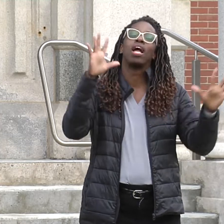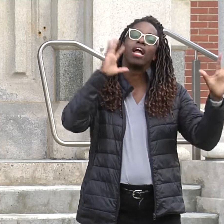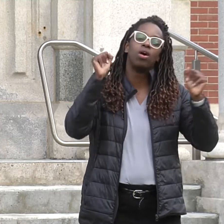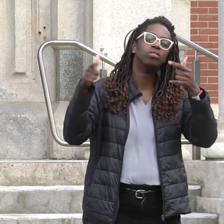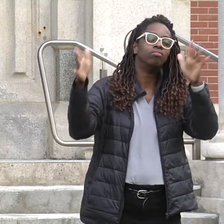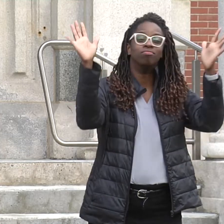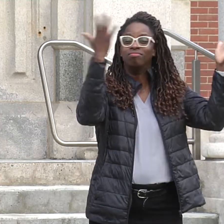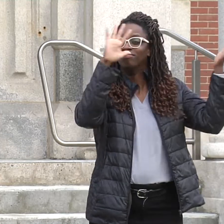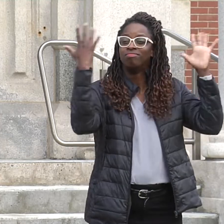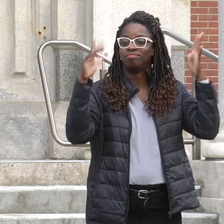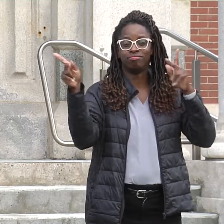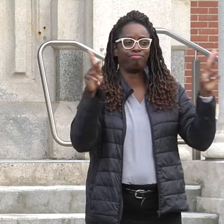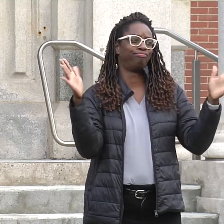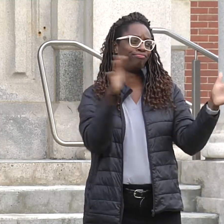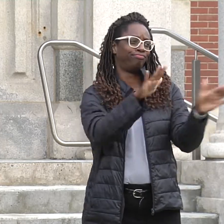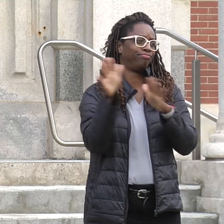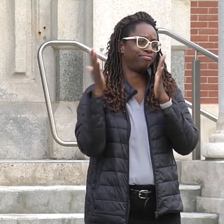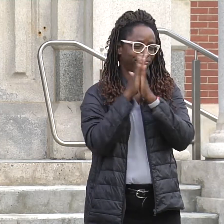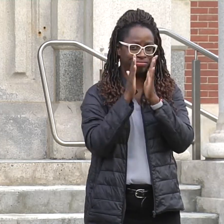of applause.